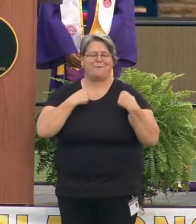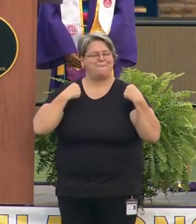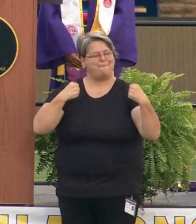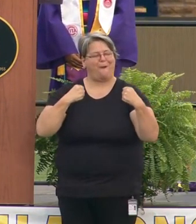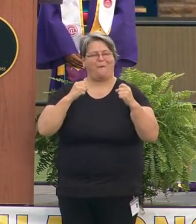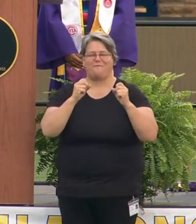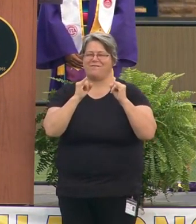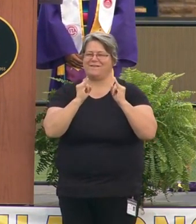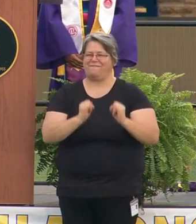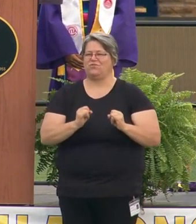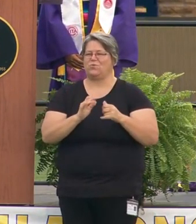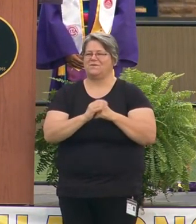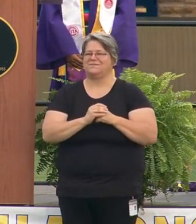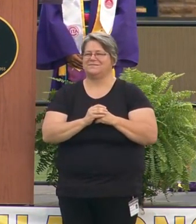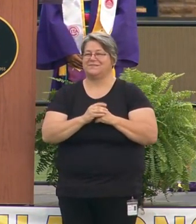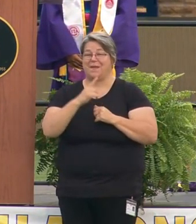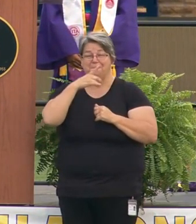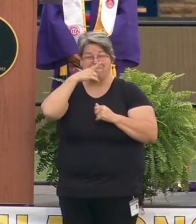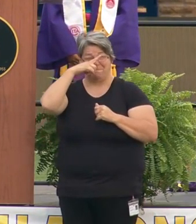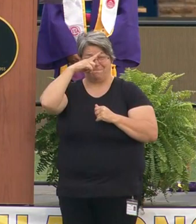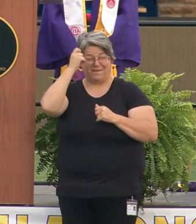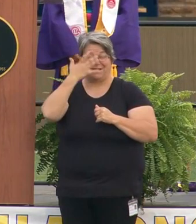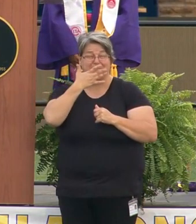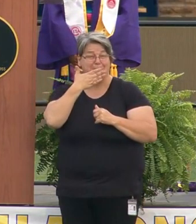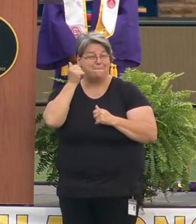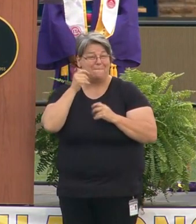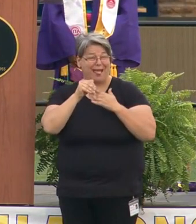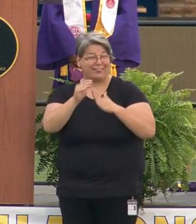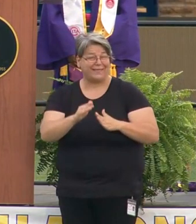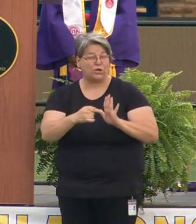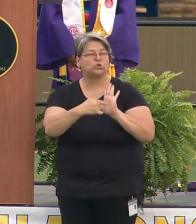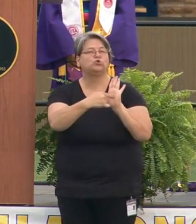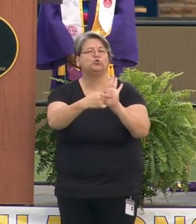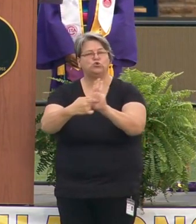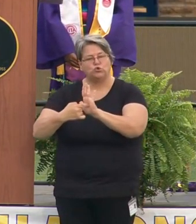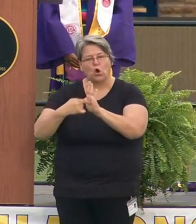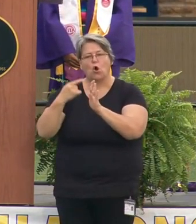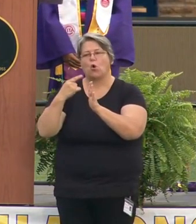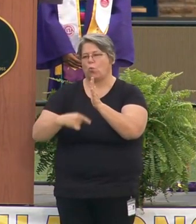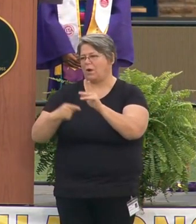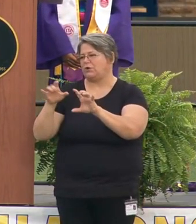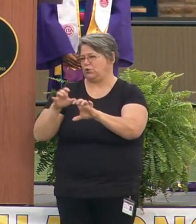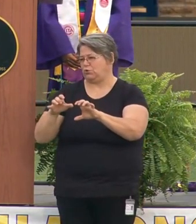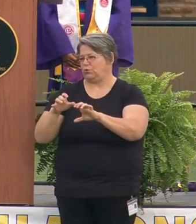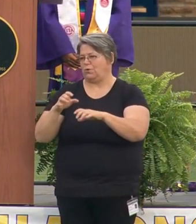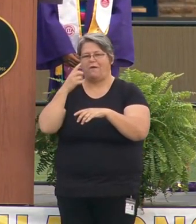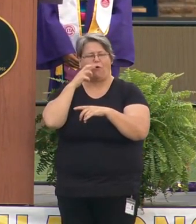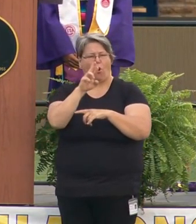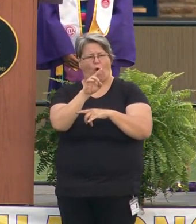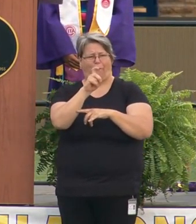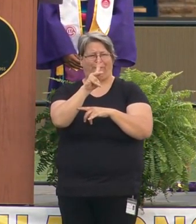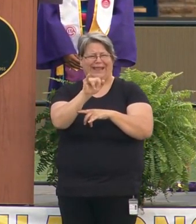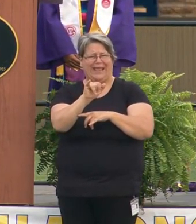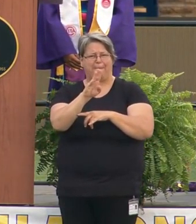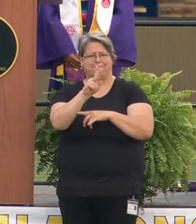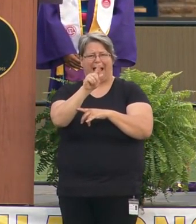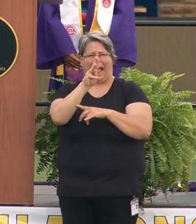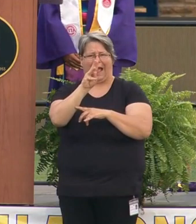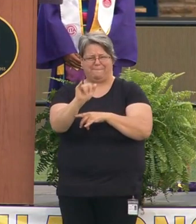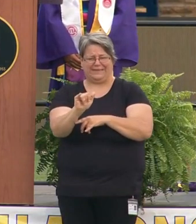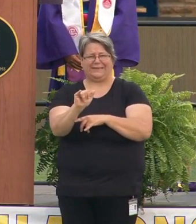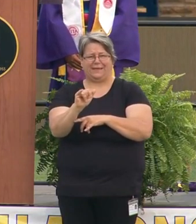individuals. Because the best leaders are those who lead by example. In the words of Ricky Bobby,